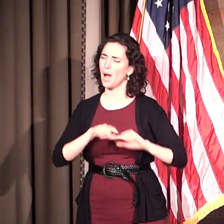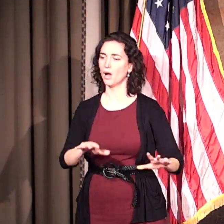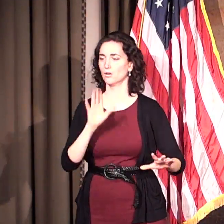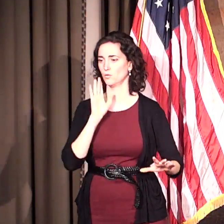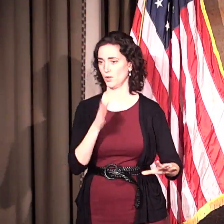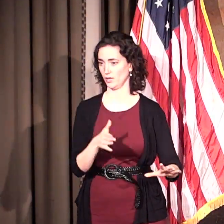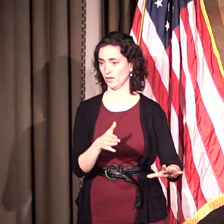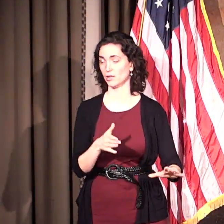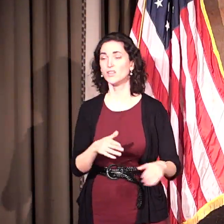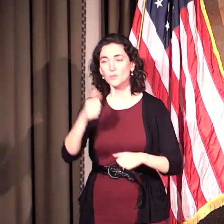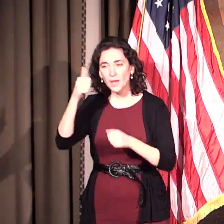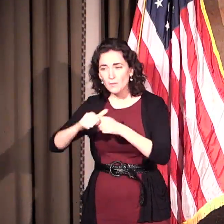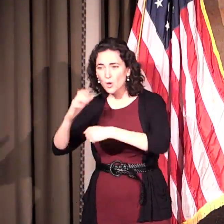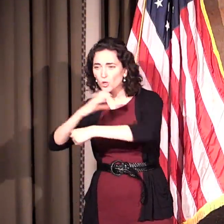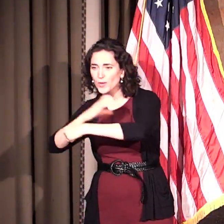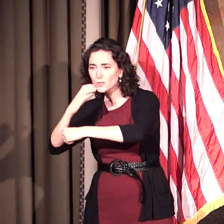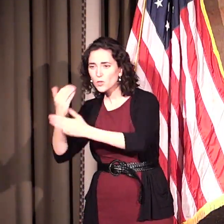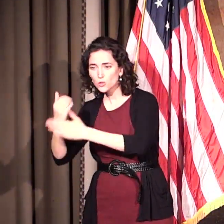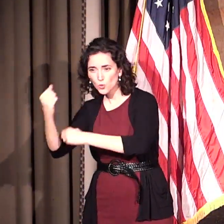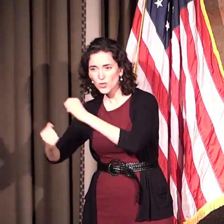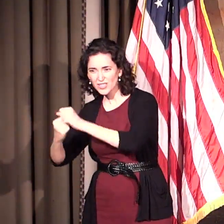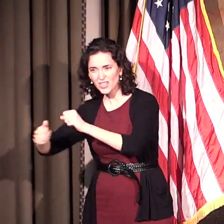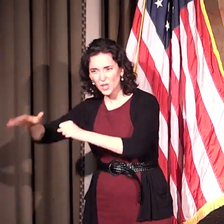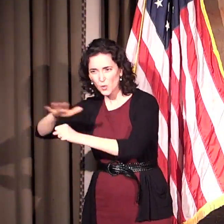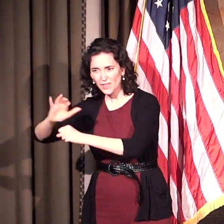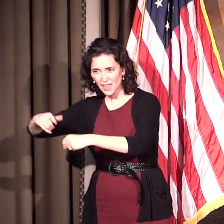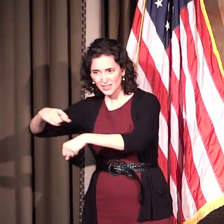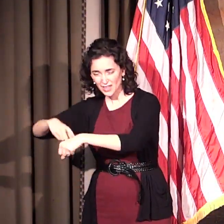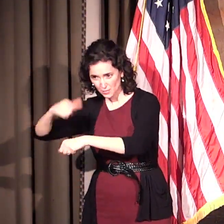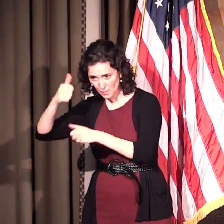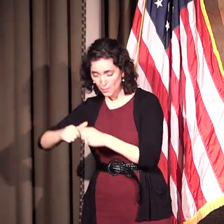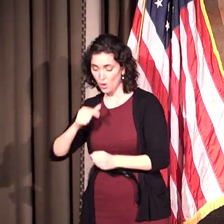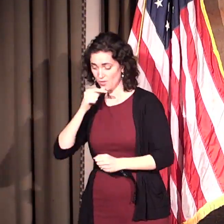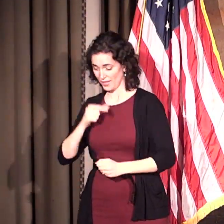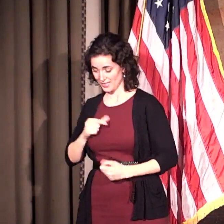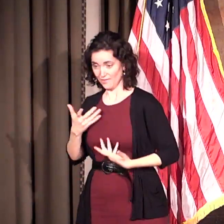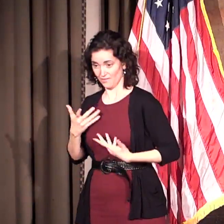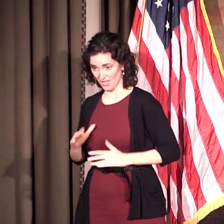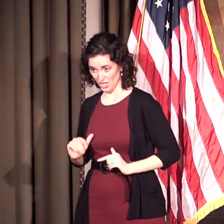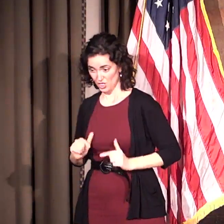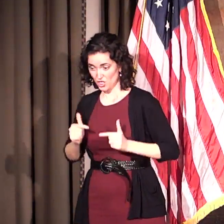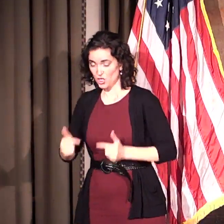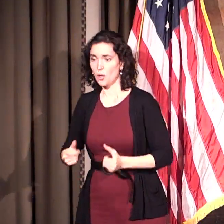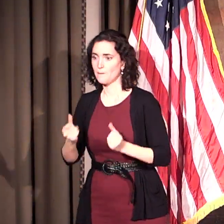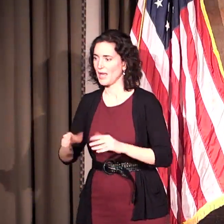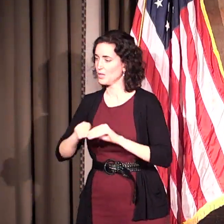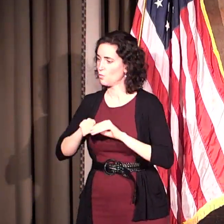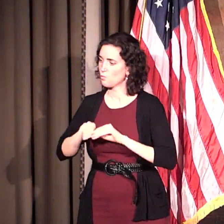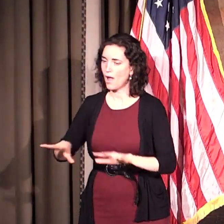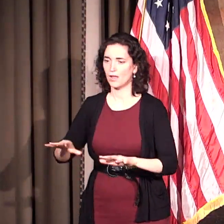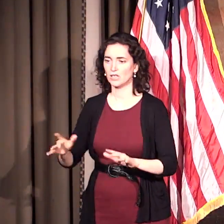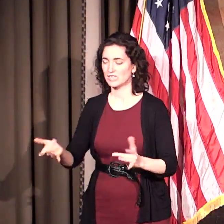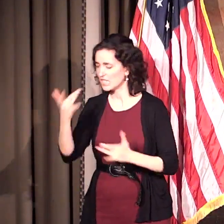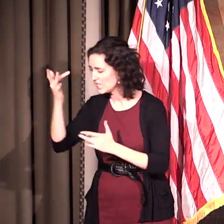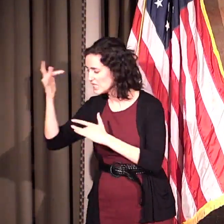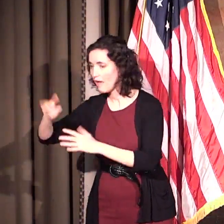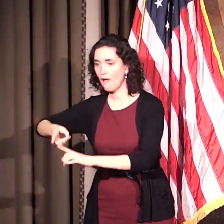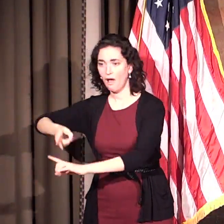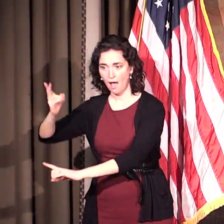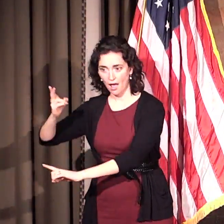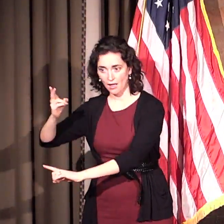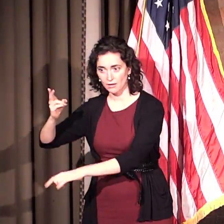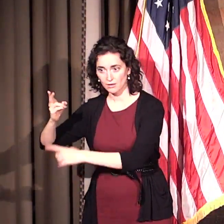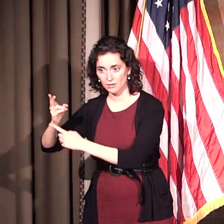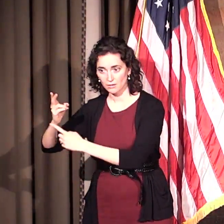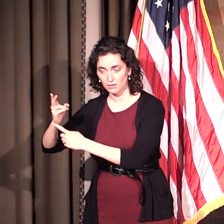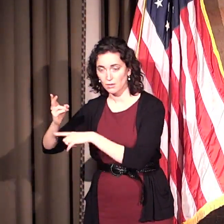Year's. And folks will remember we had a very high level of cases coming off of Thanksgiving, and we knew it was a rough spot because looking ahead, we